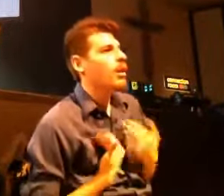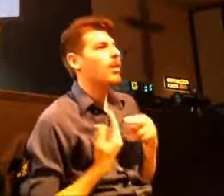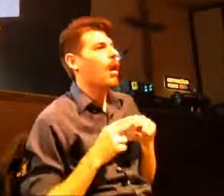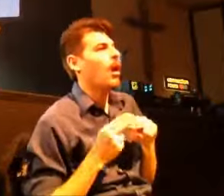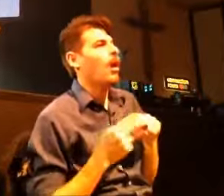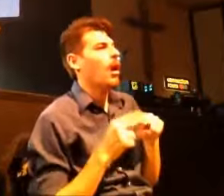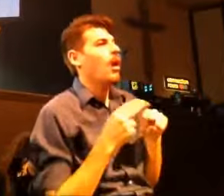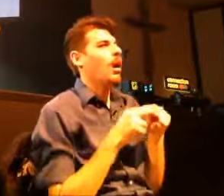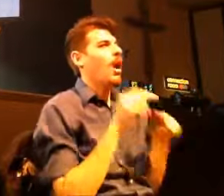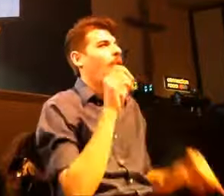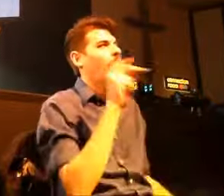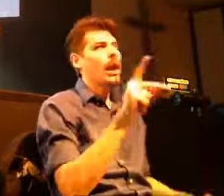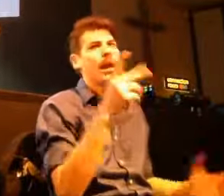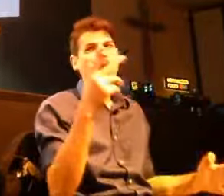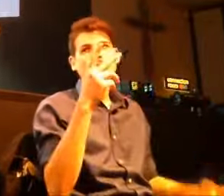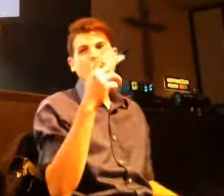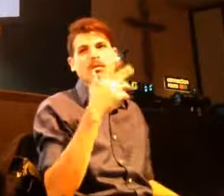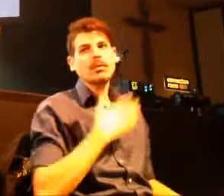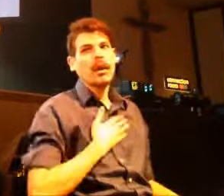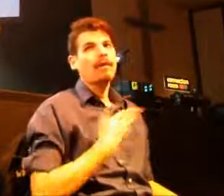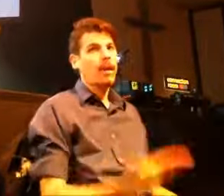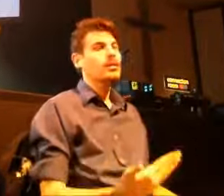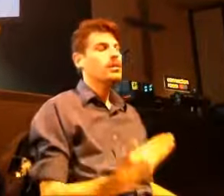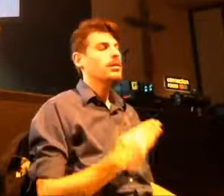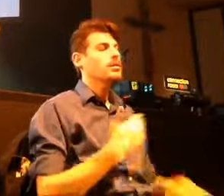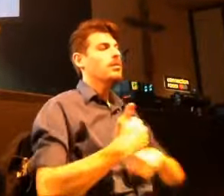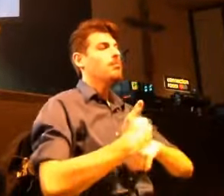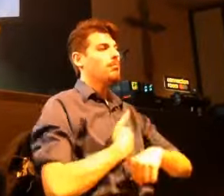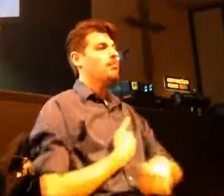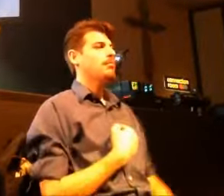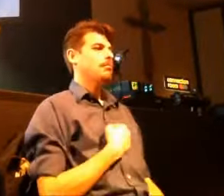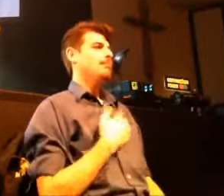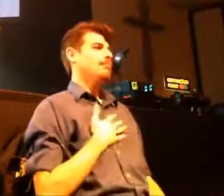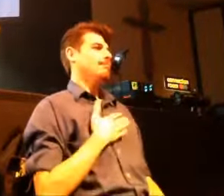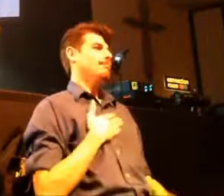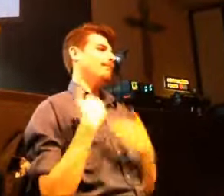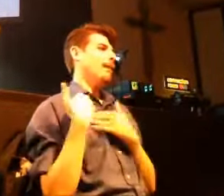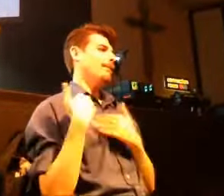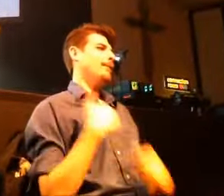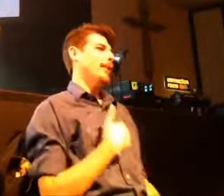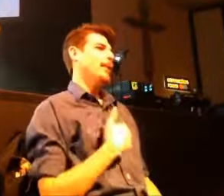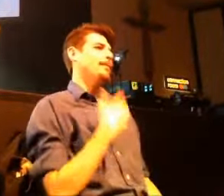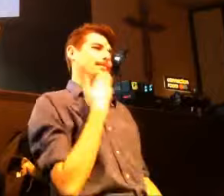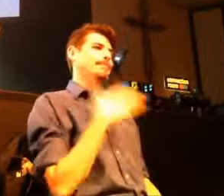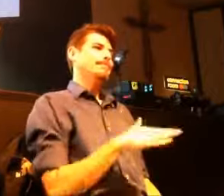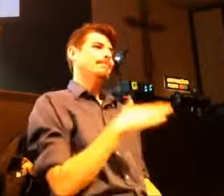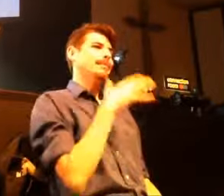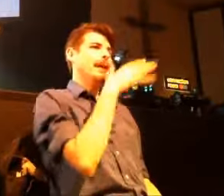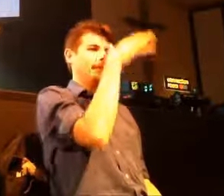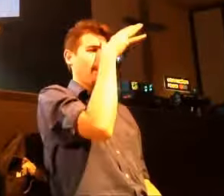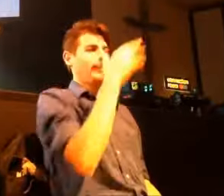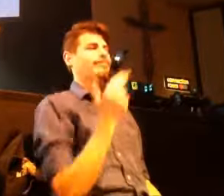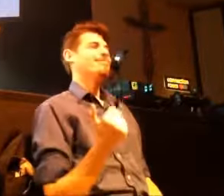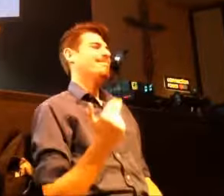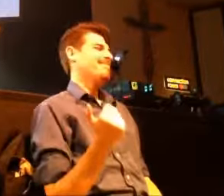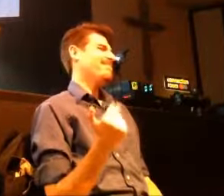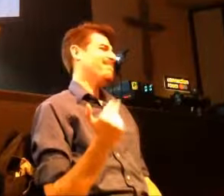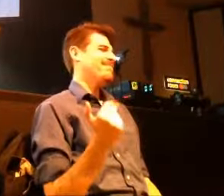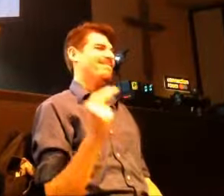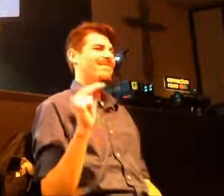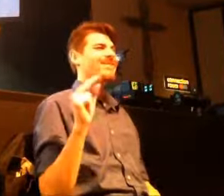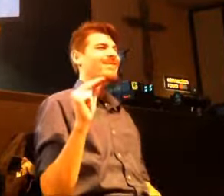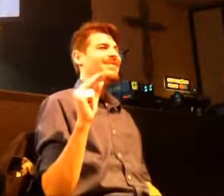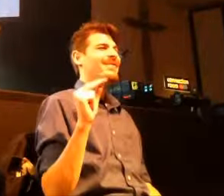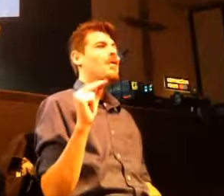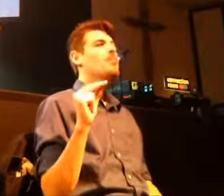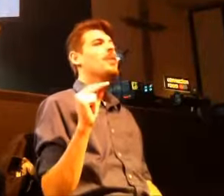right? Spoiler alert, it was me. Anyways, and so, the moment came where we're training Max to use the